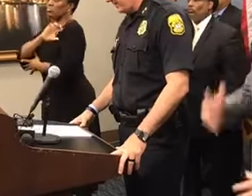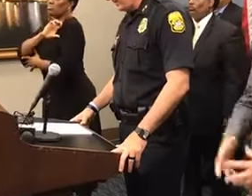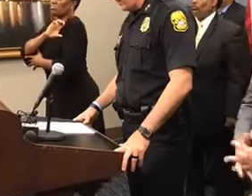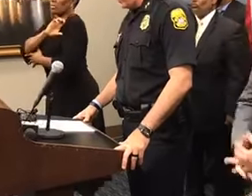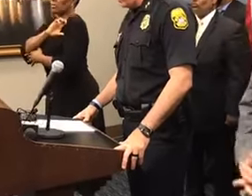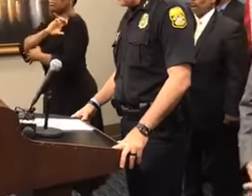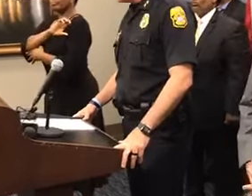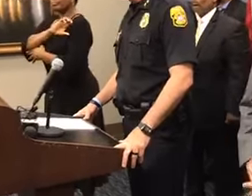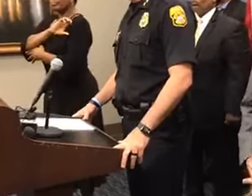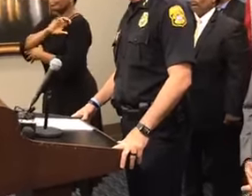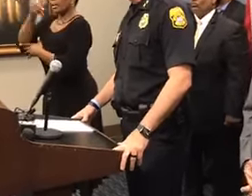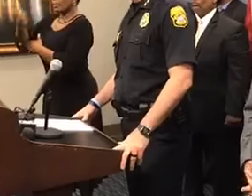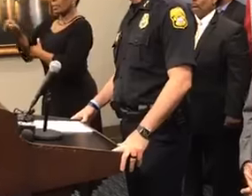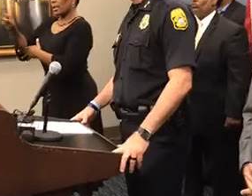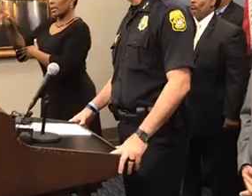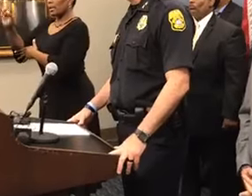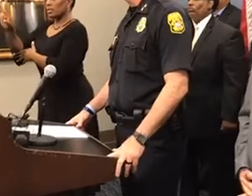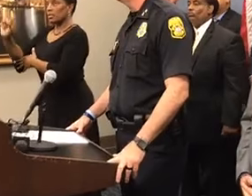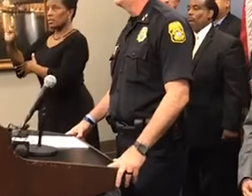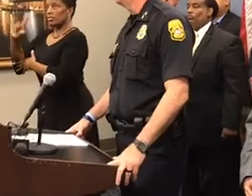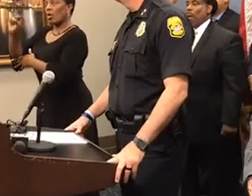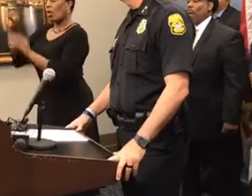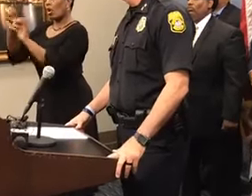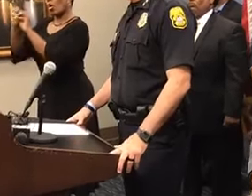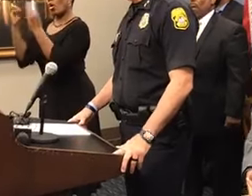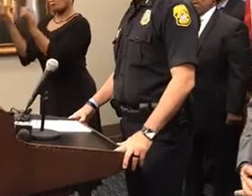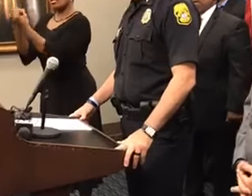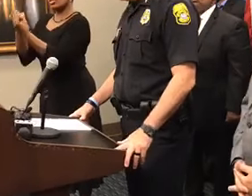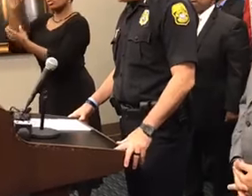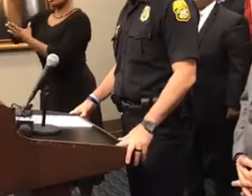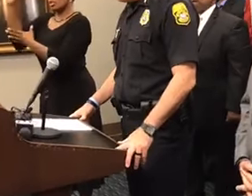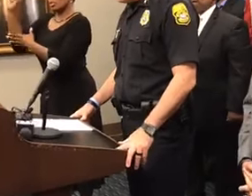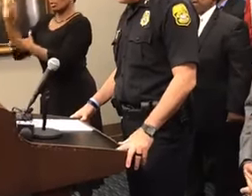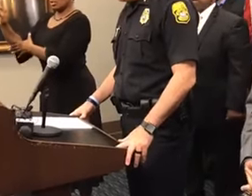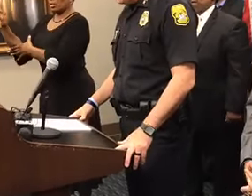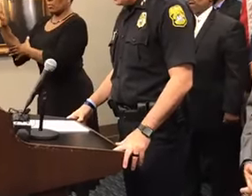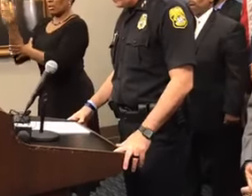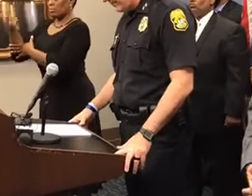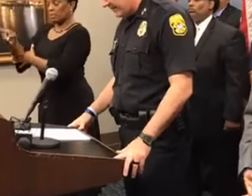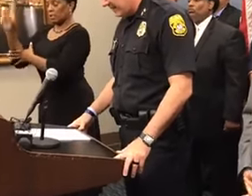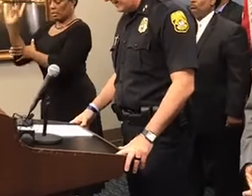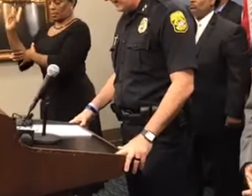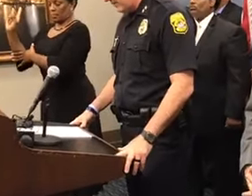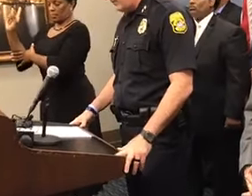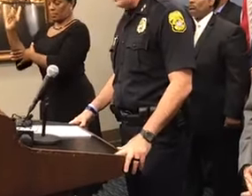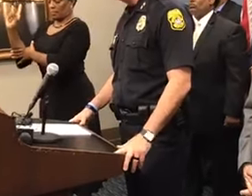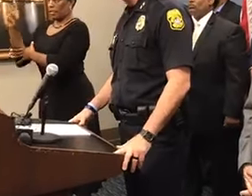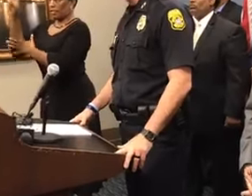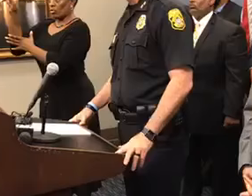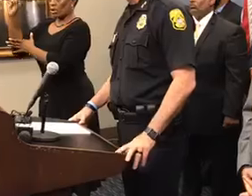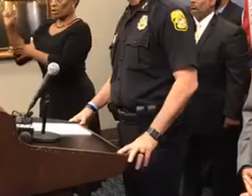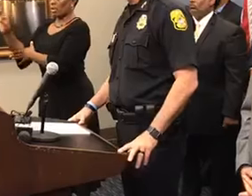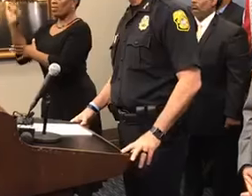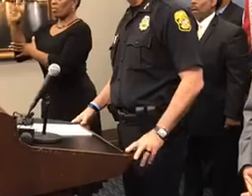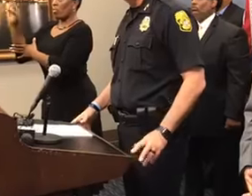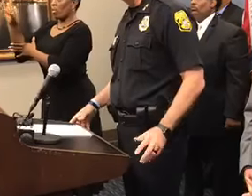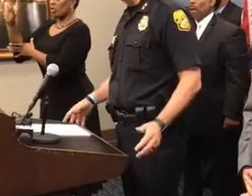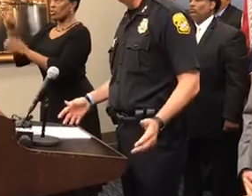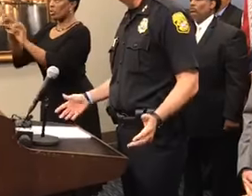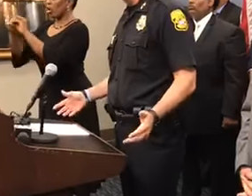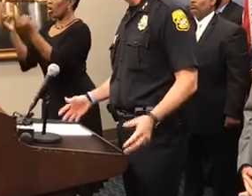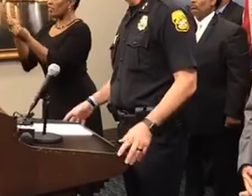Department, Pasco County Sheriff's Office, the University of South Florida PD, and the U.S. Marshal's Office,